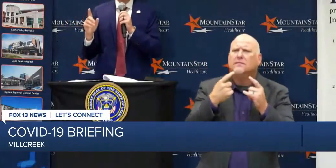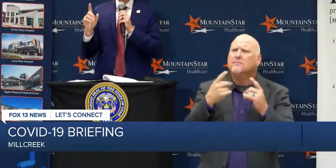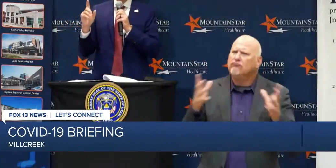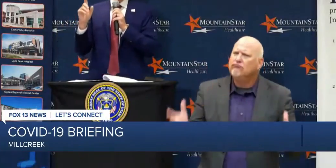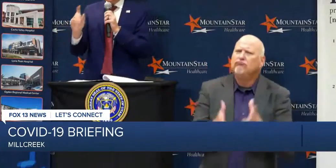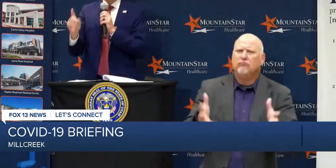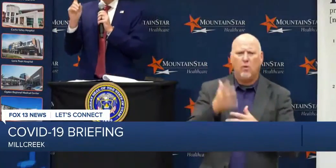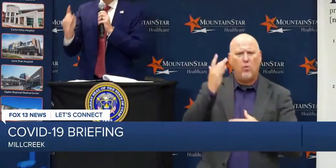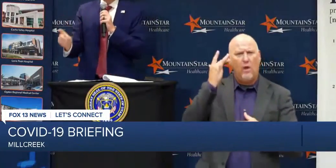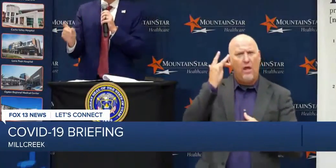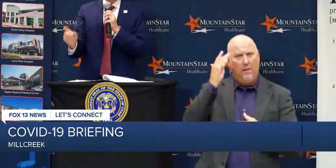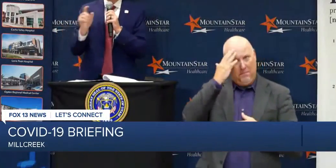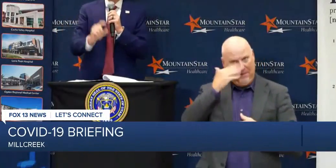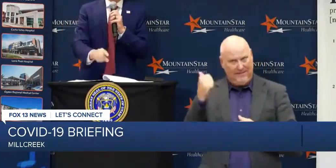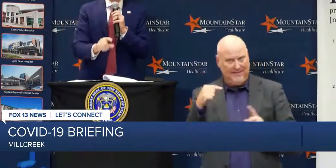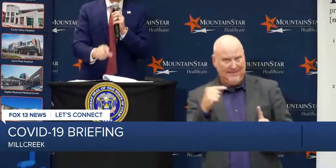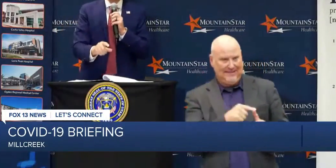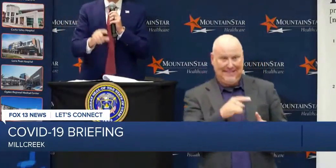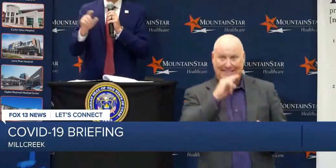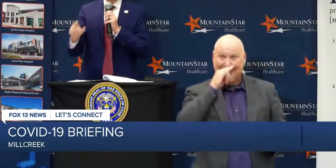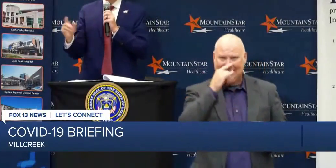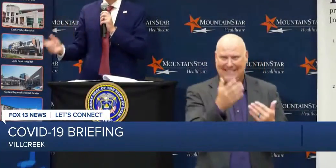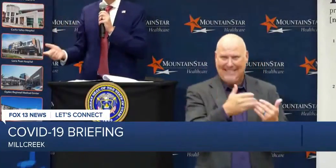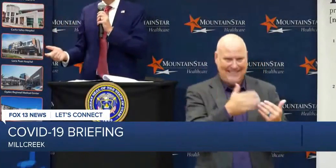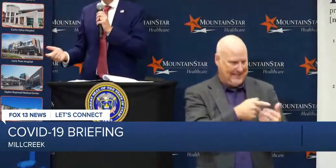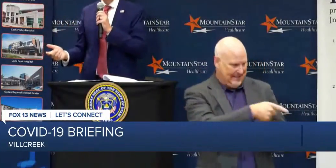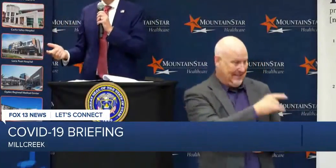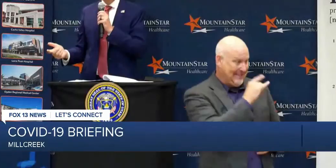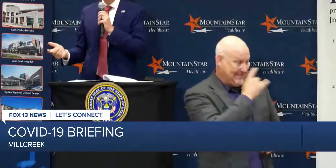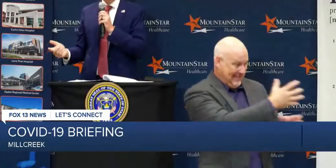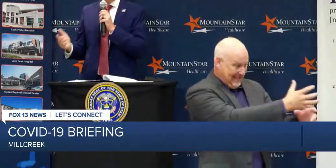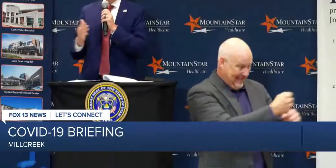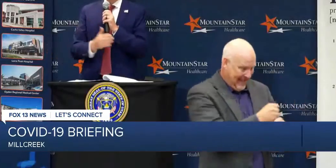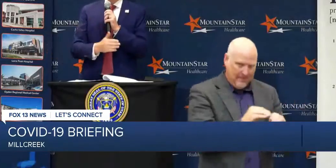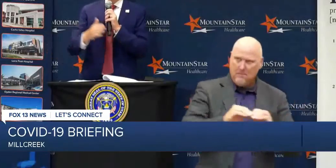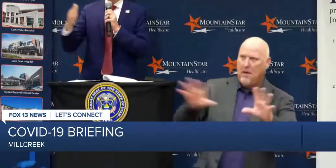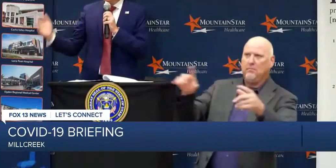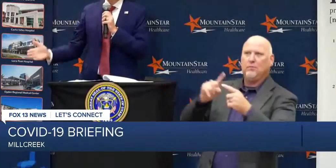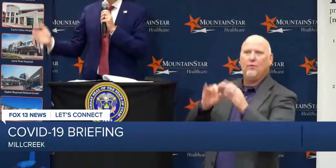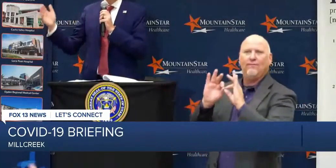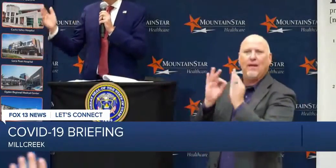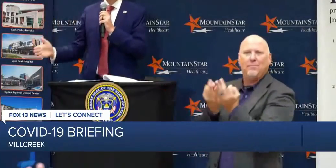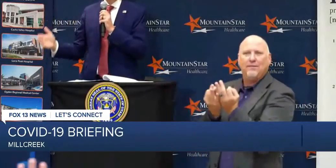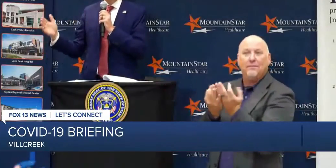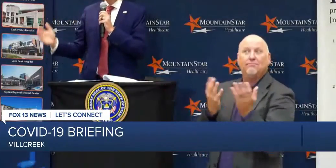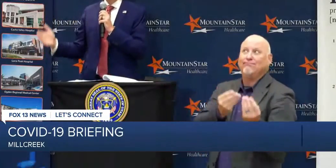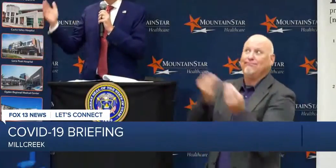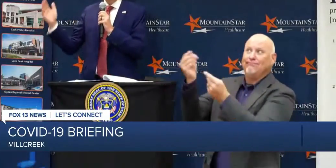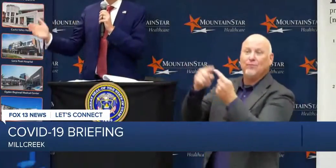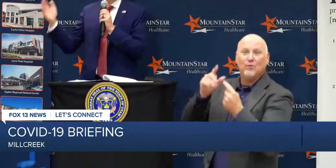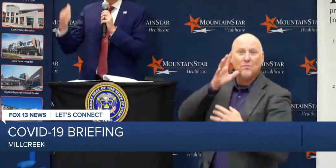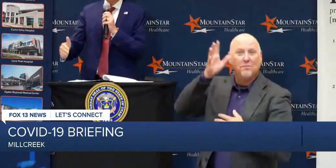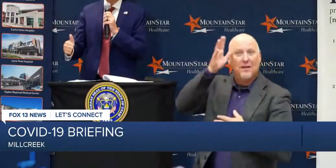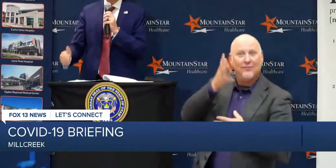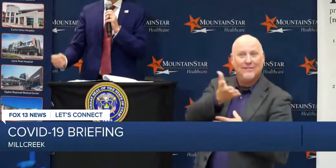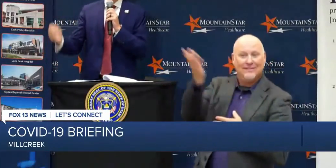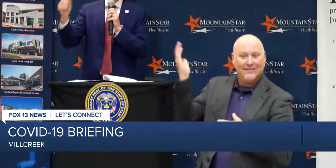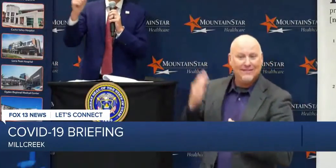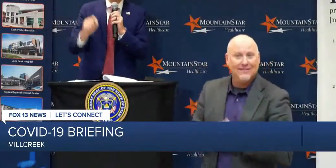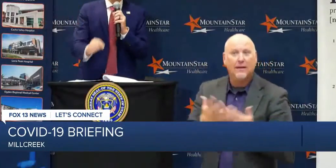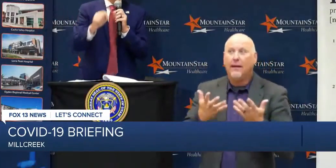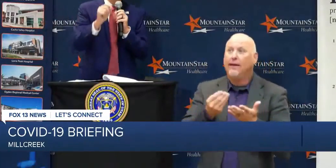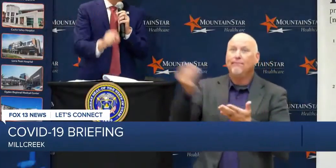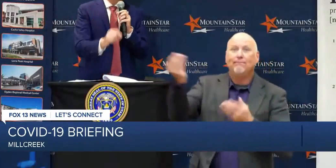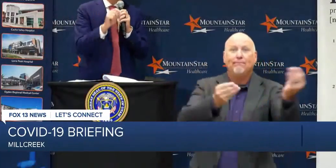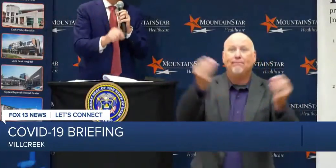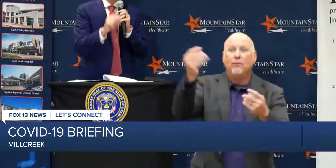adults. Now, the greatest way to protect kids is for adults to get vaccinated. Where we see a high rate of vaccination amongst adults, we